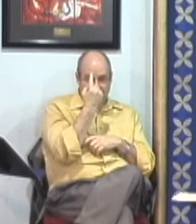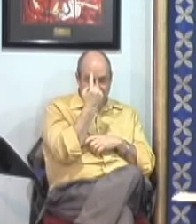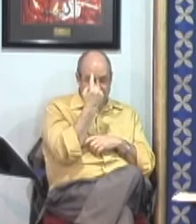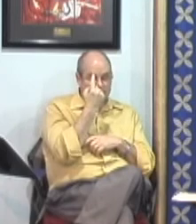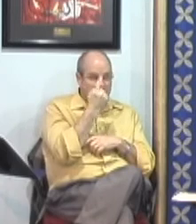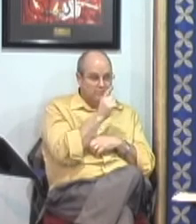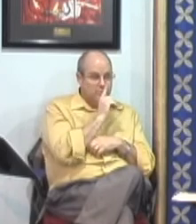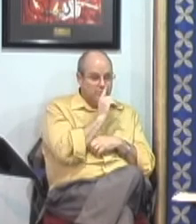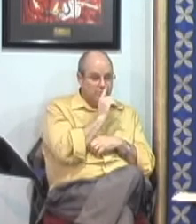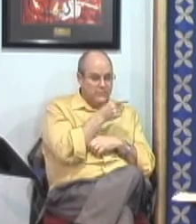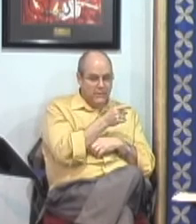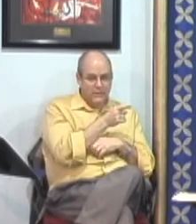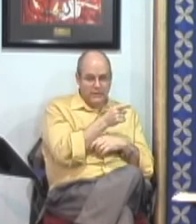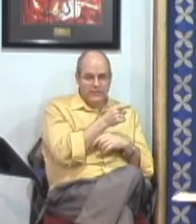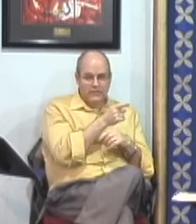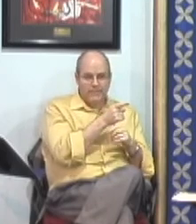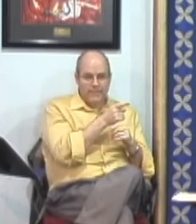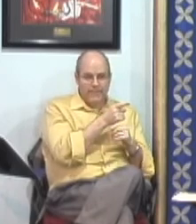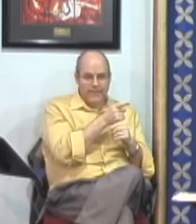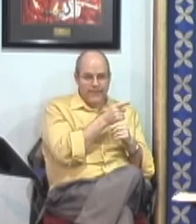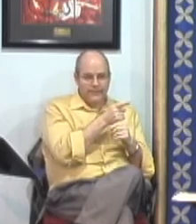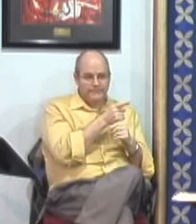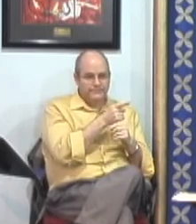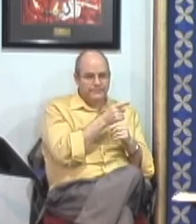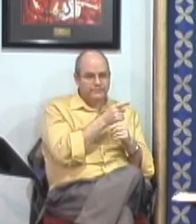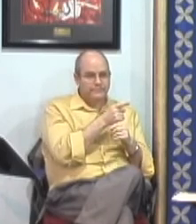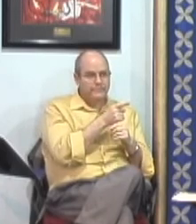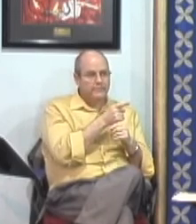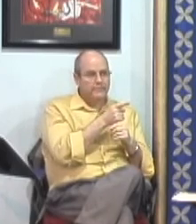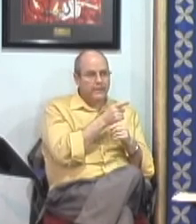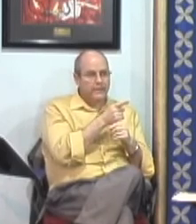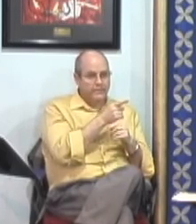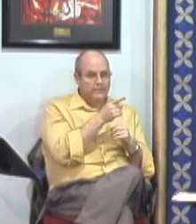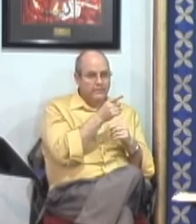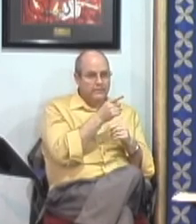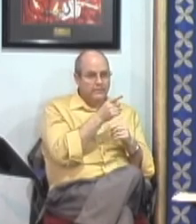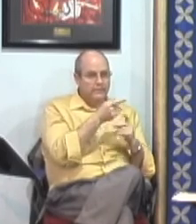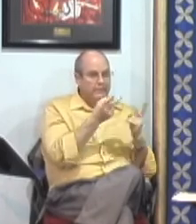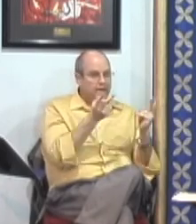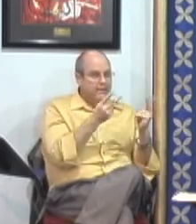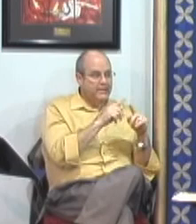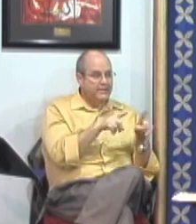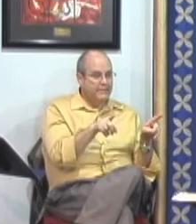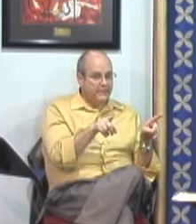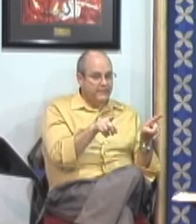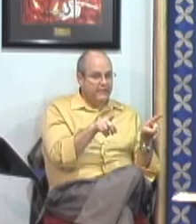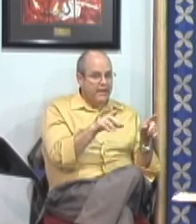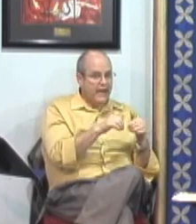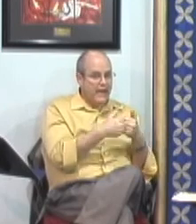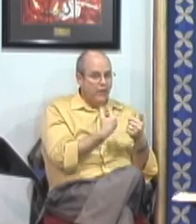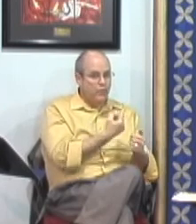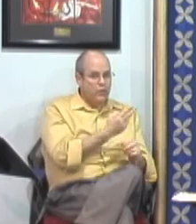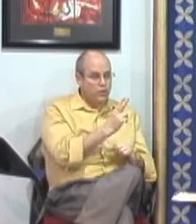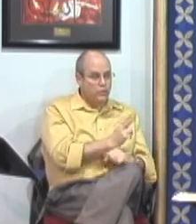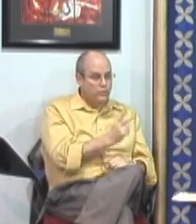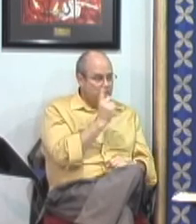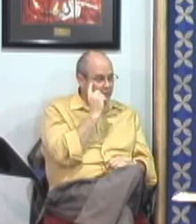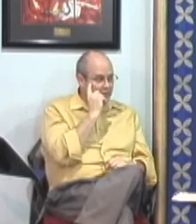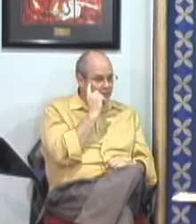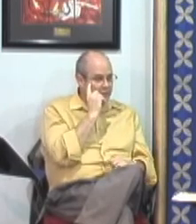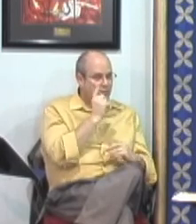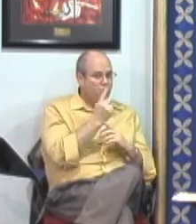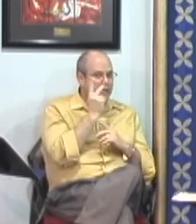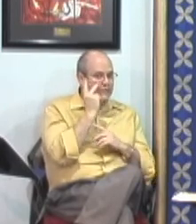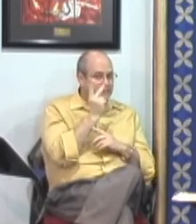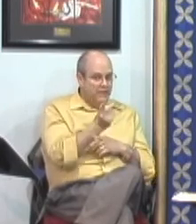that's really, I think it will kind of shake up some of you, because it's very different from the way we usually think. What I saw